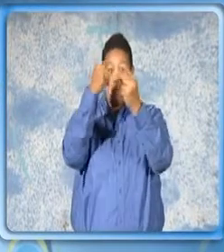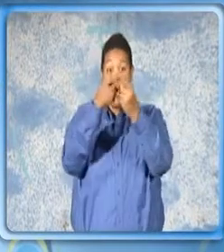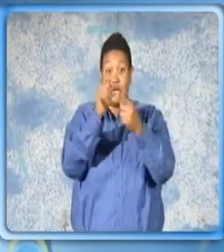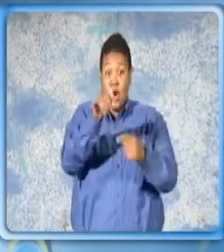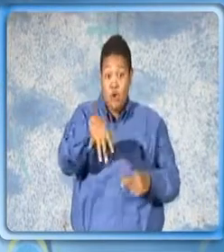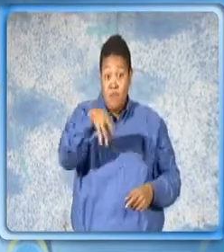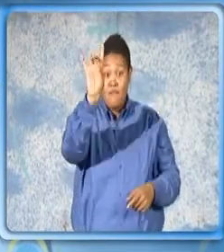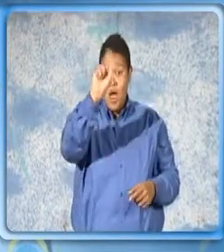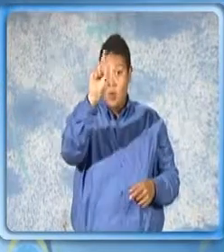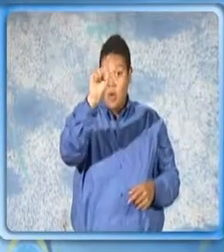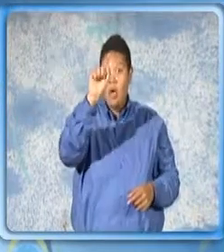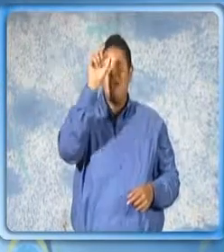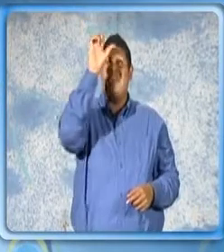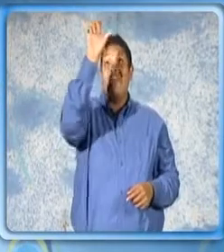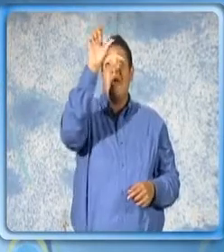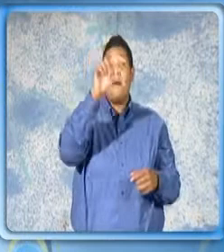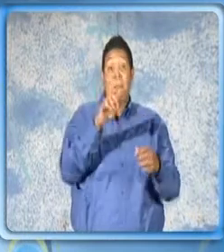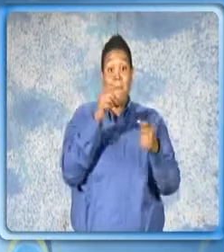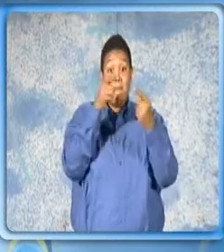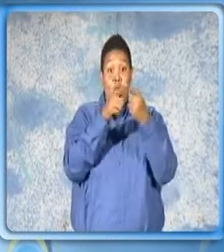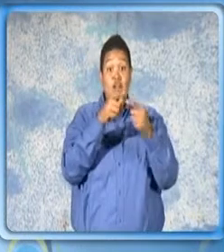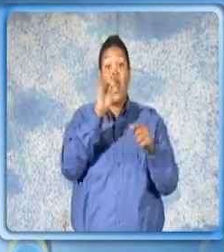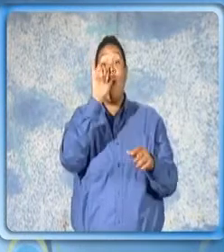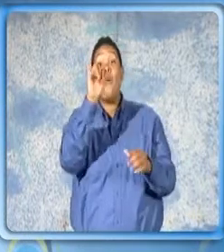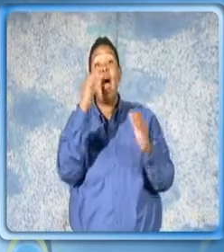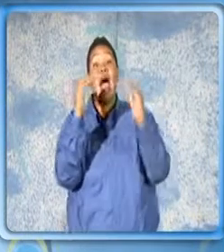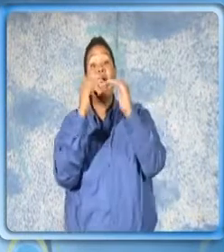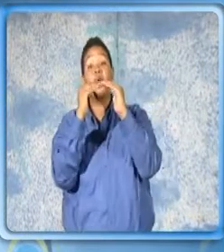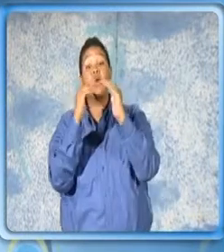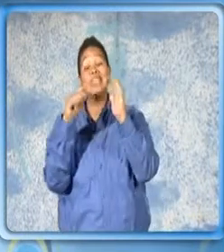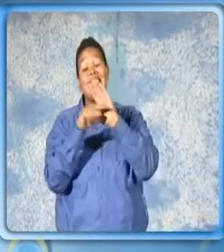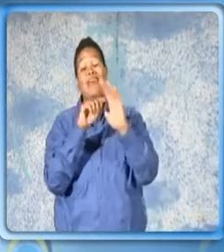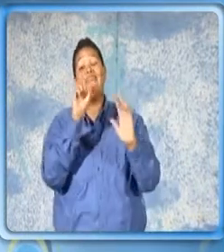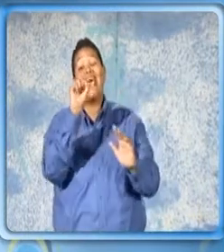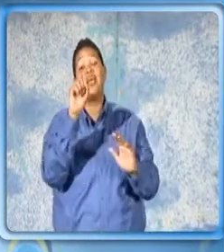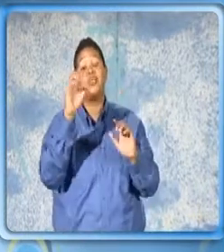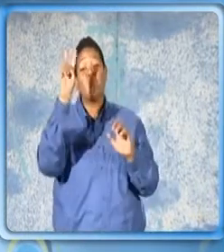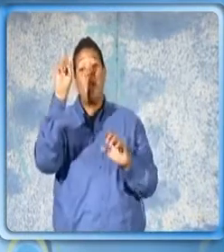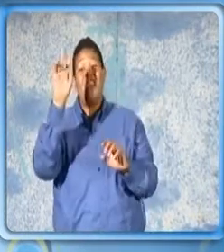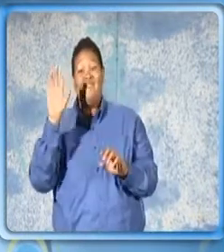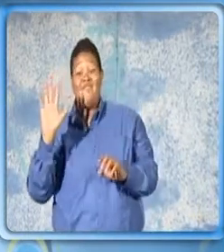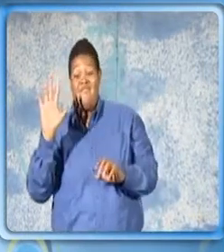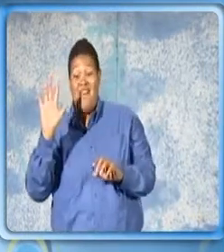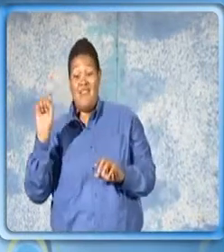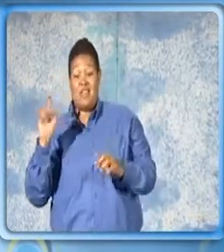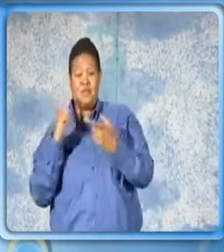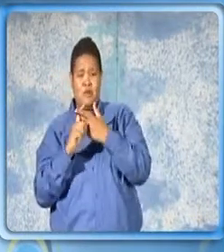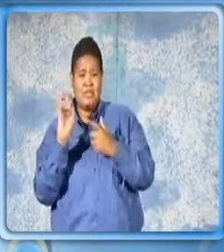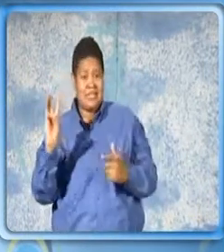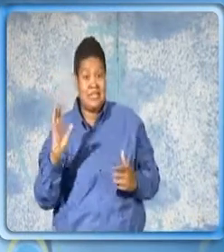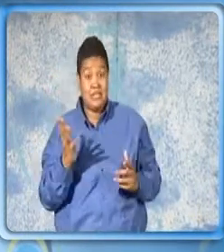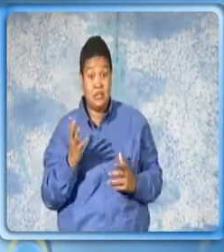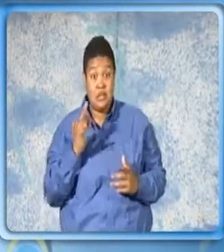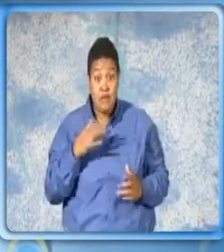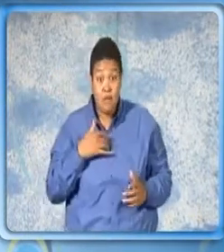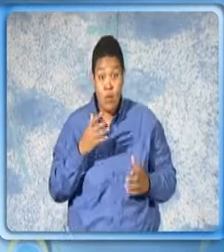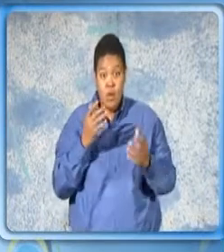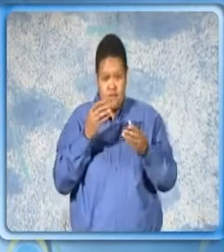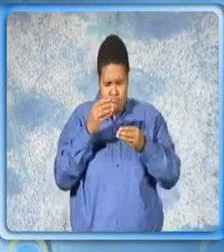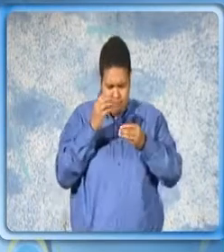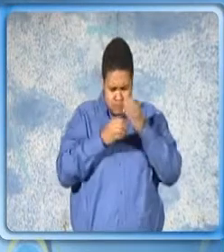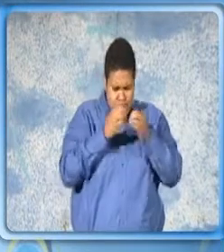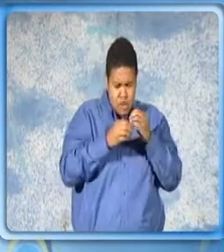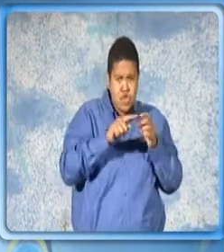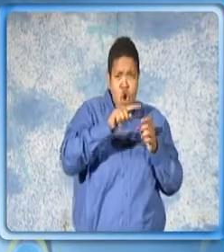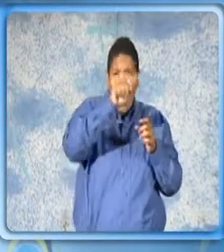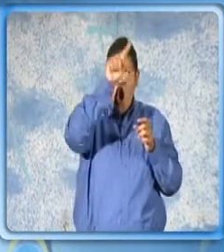the turning point on the graph of y equals negative x squared plus 5x plus 6? If we folded the curve so that